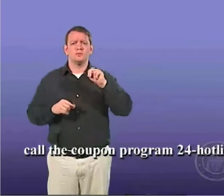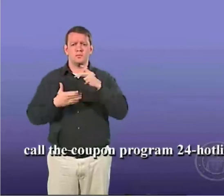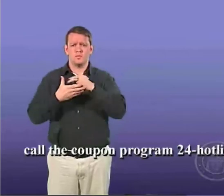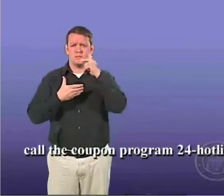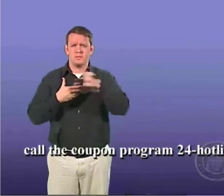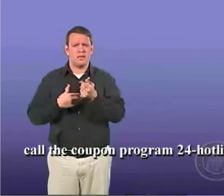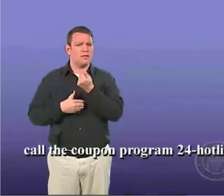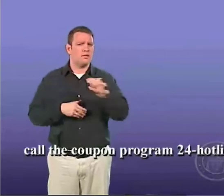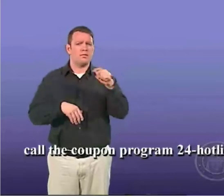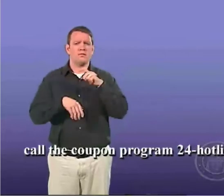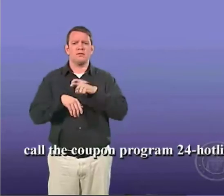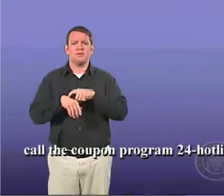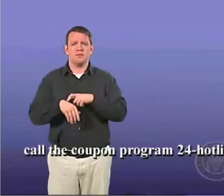hotline.